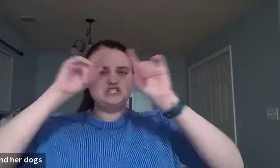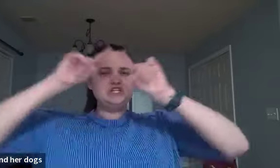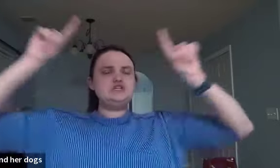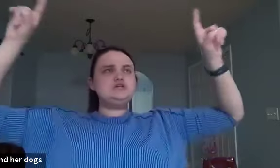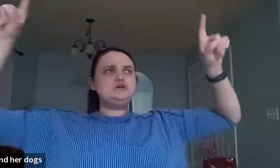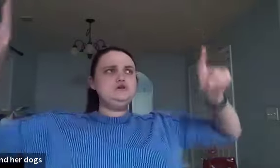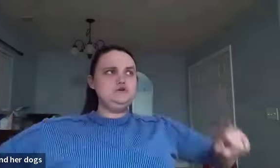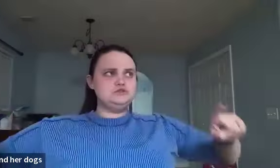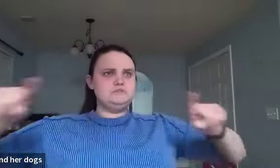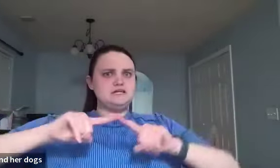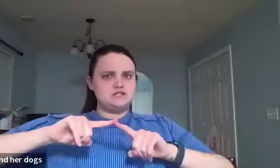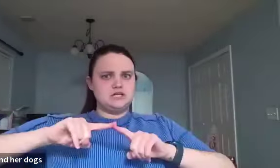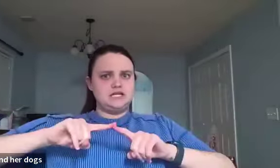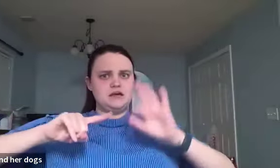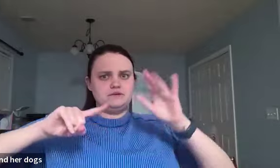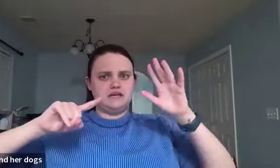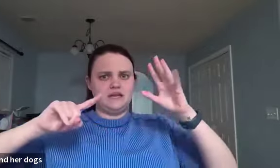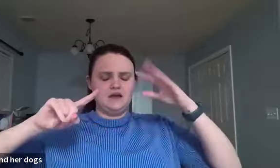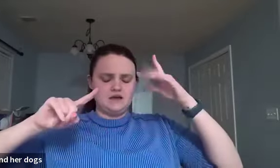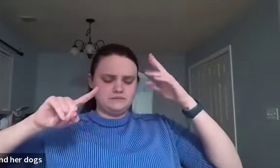this huge big screen that was like a